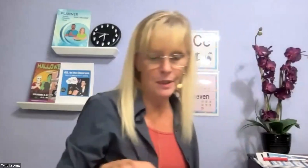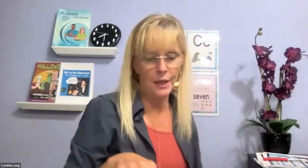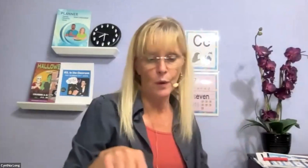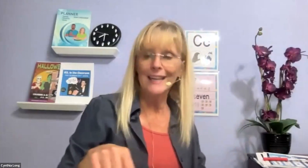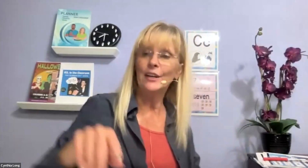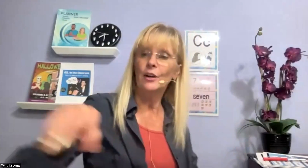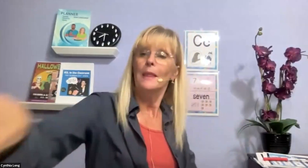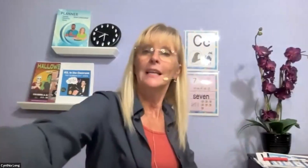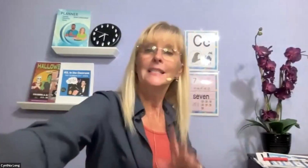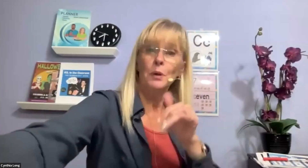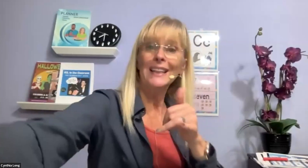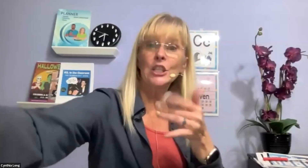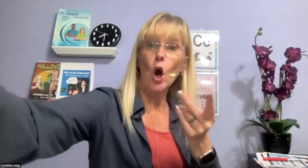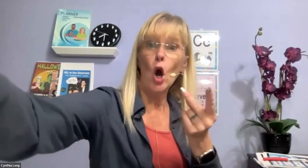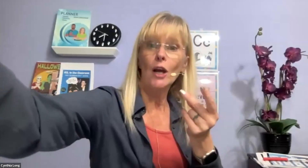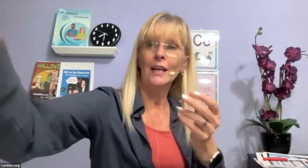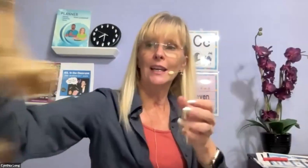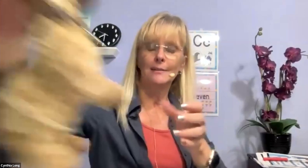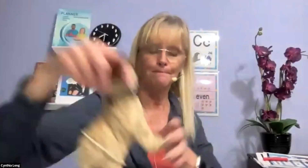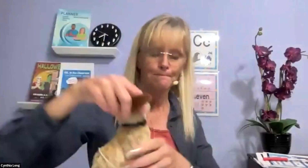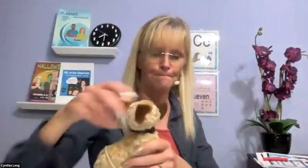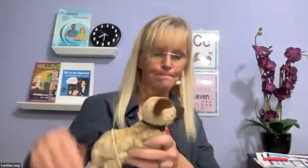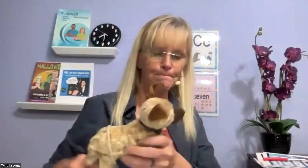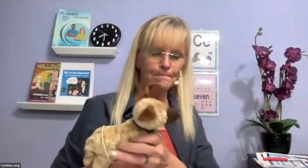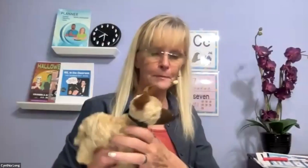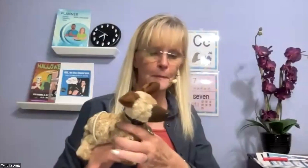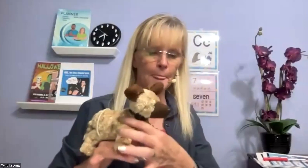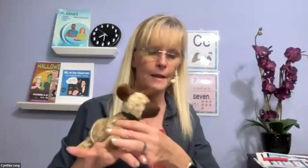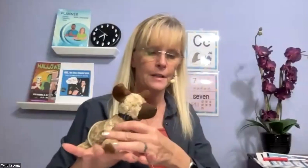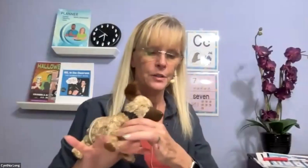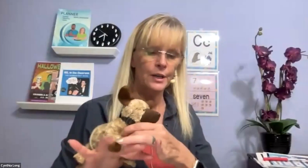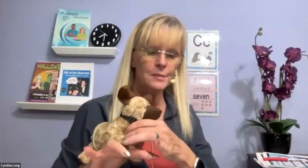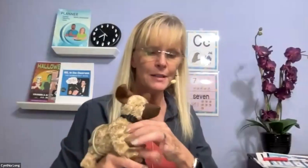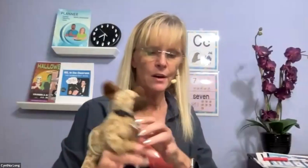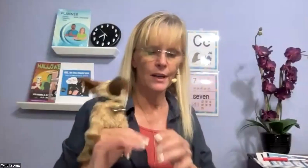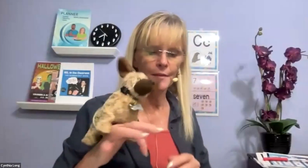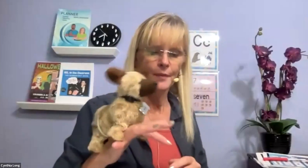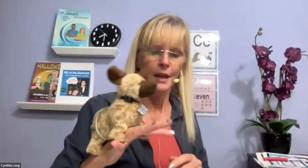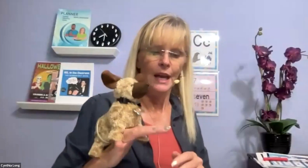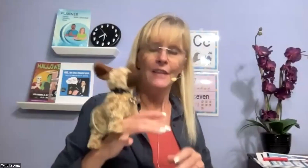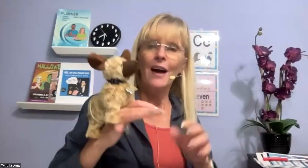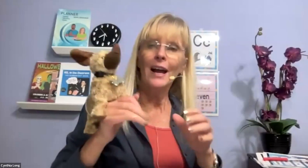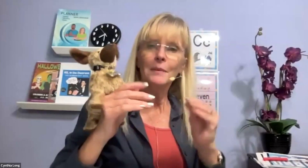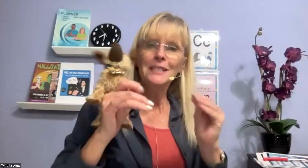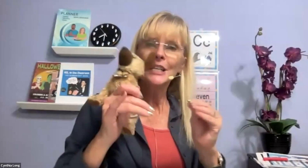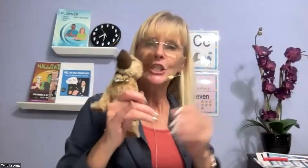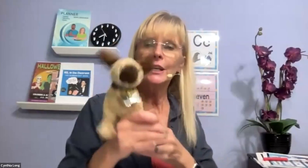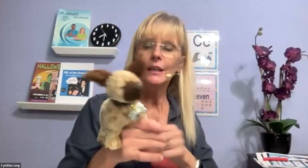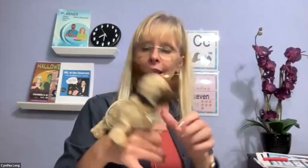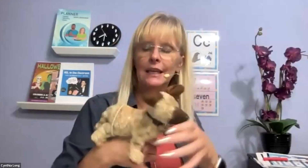looking right here. Let's bring the dog again. So here's my doggy. If I am teaching, again,